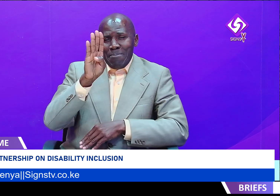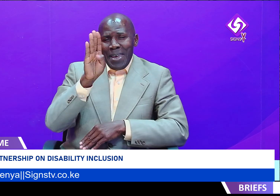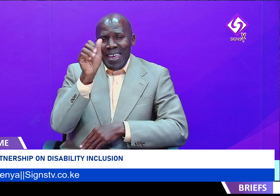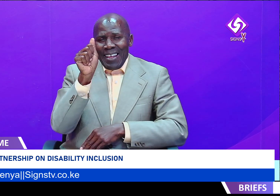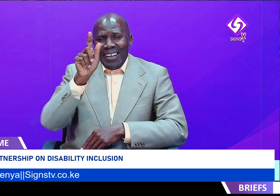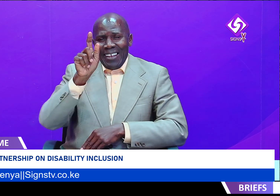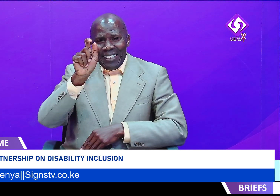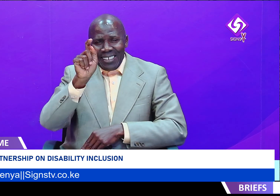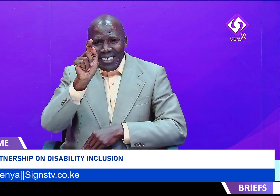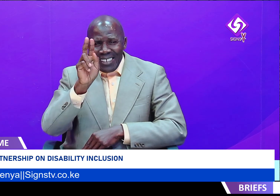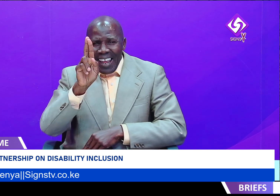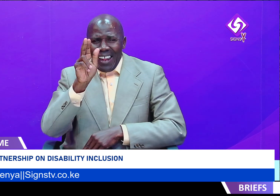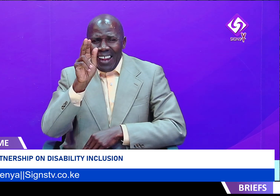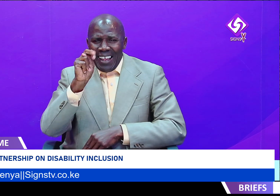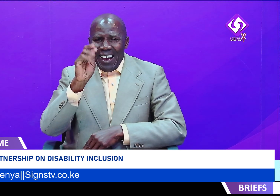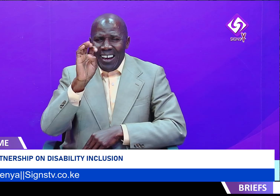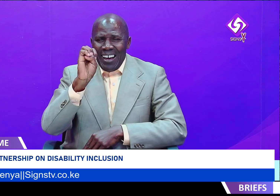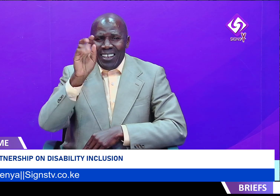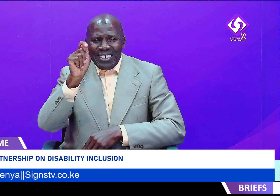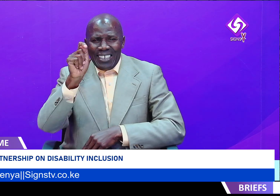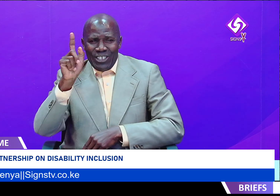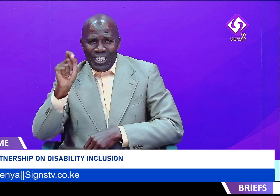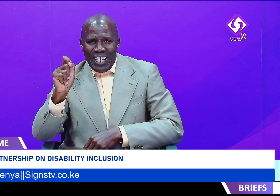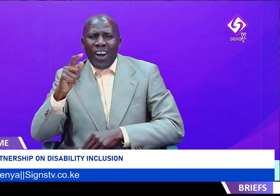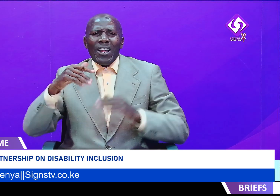Speaking only to Science TV,